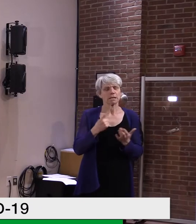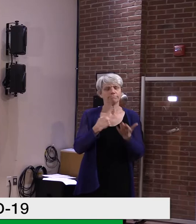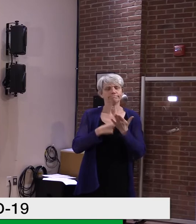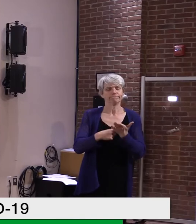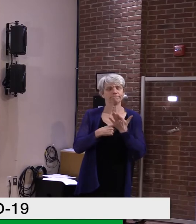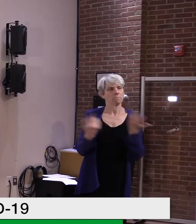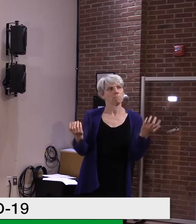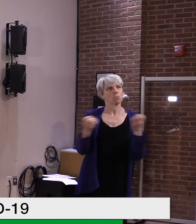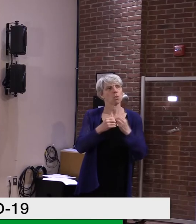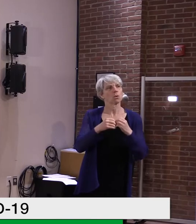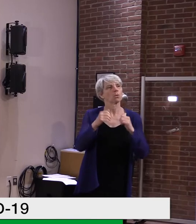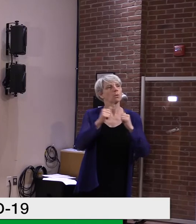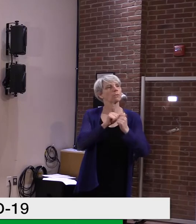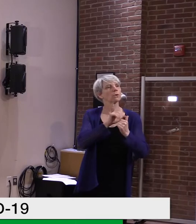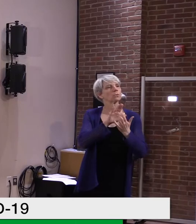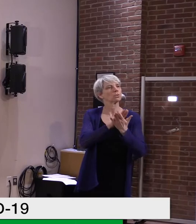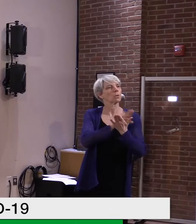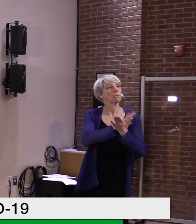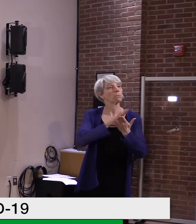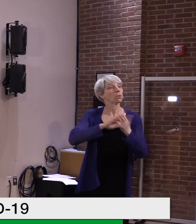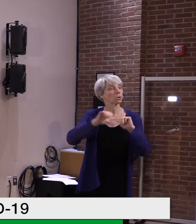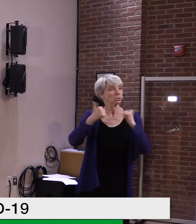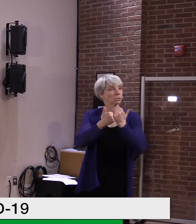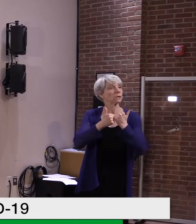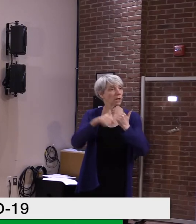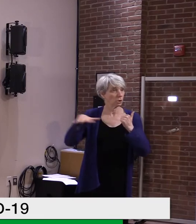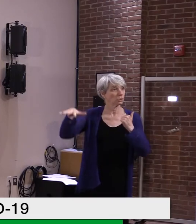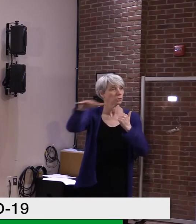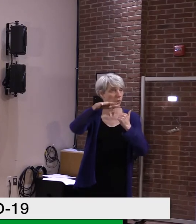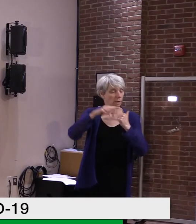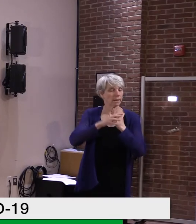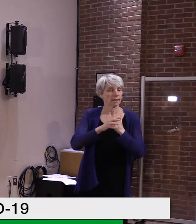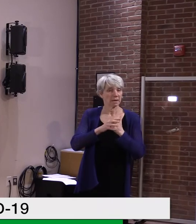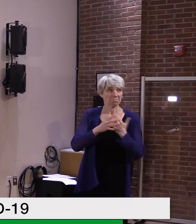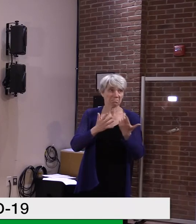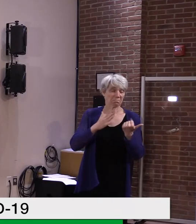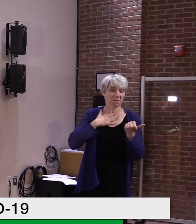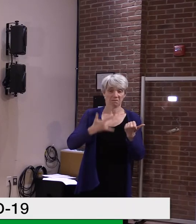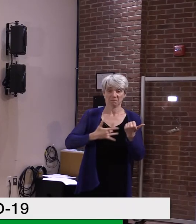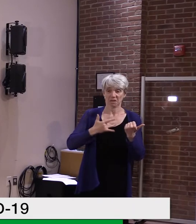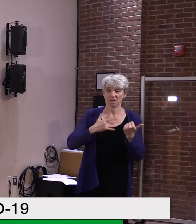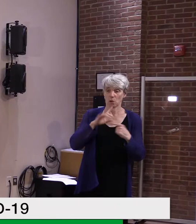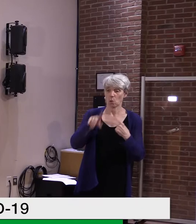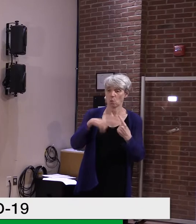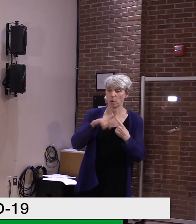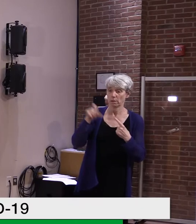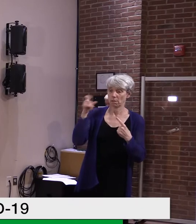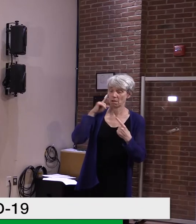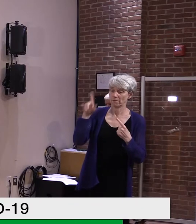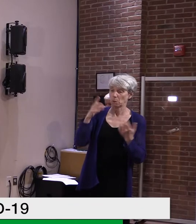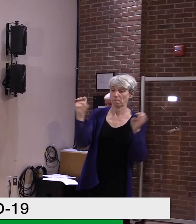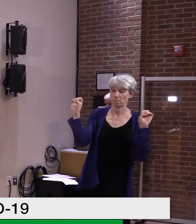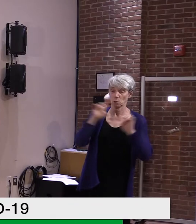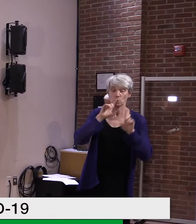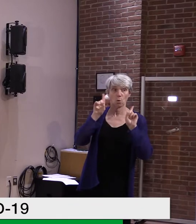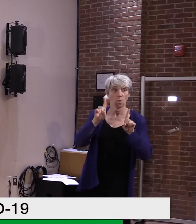association, but I think, you know, what I'm thinking about in terms of post-emergency order is that the onus and responsibility shifts to the